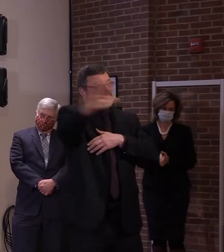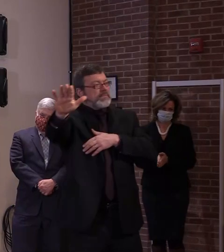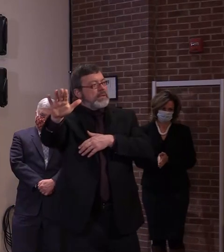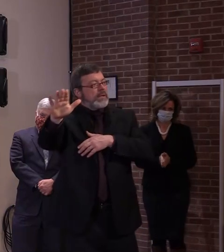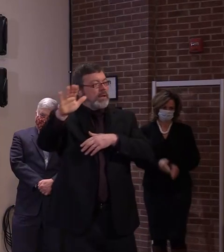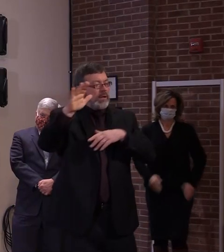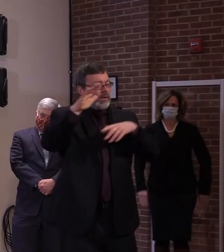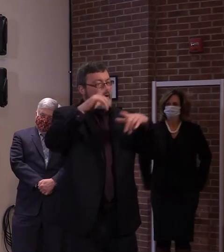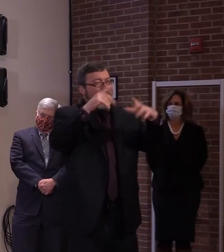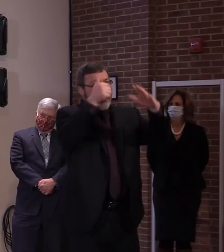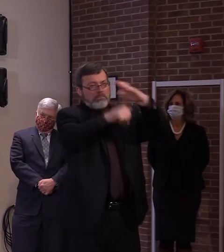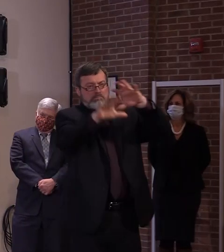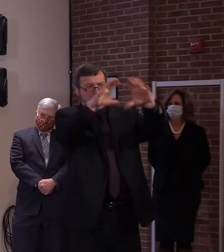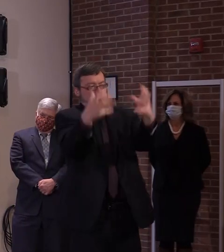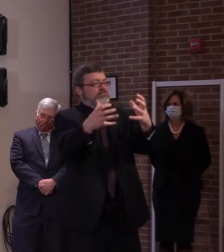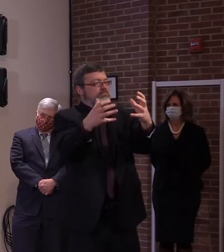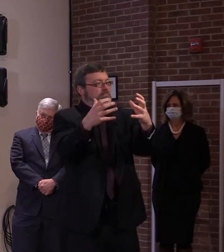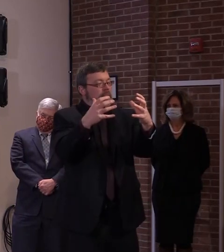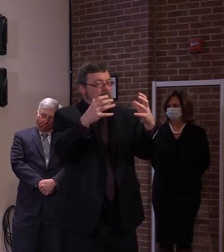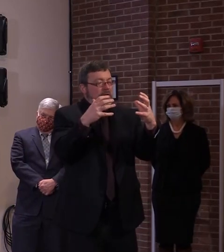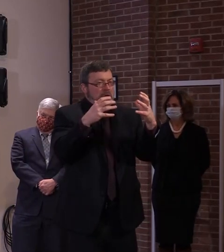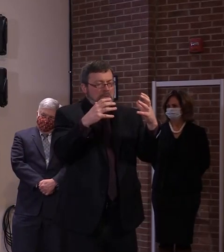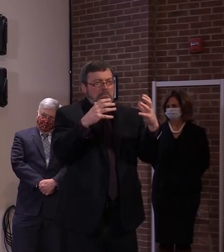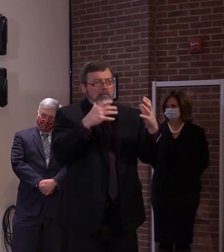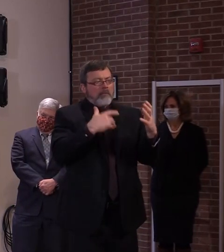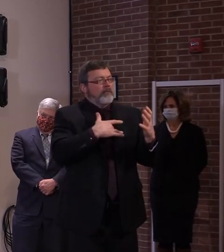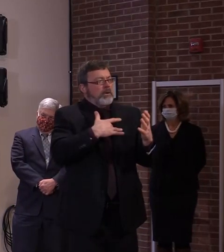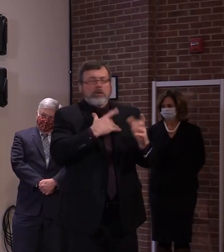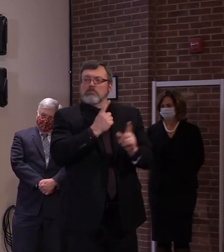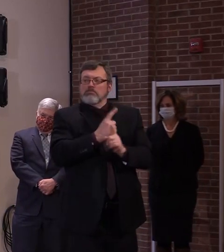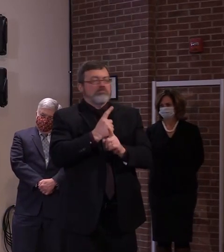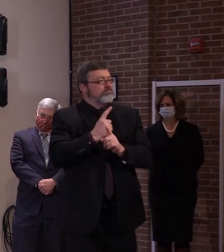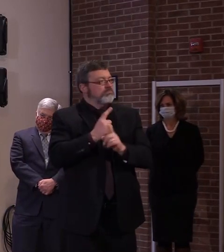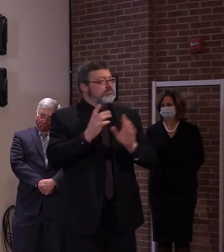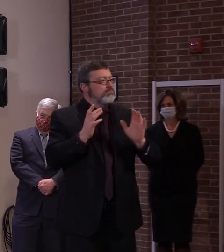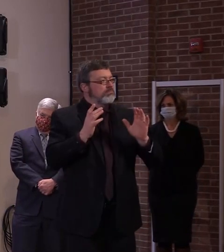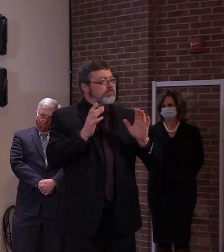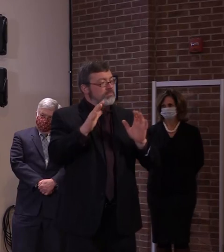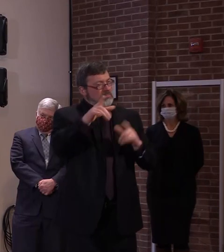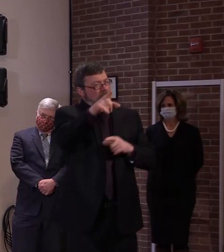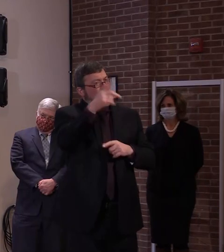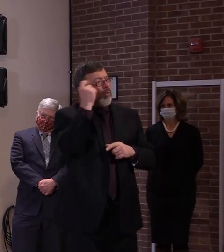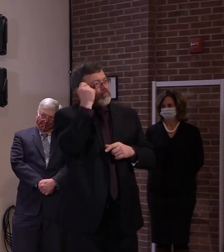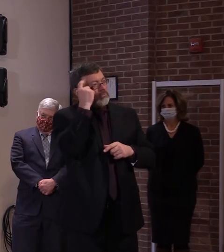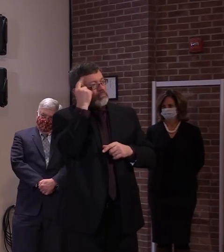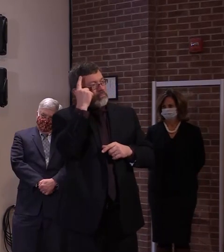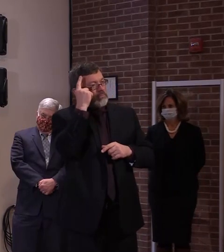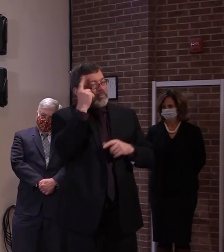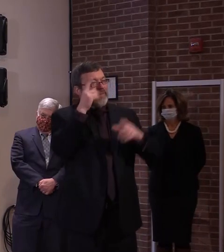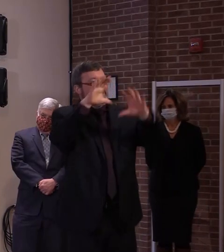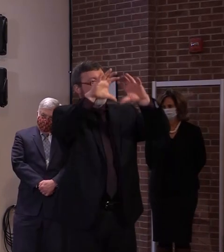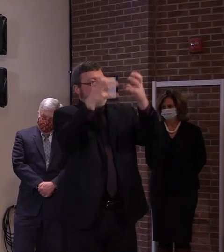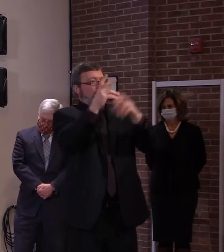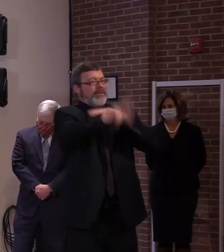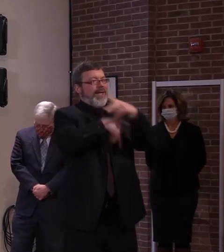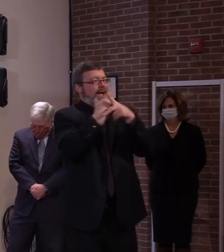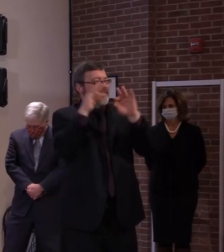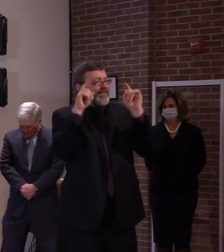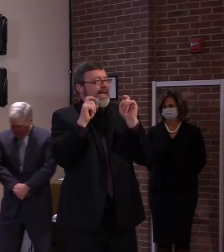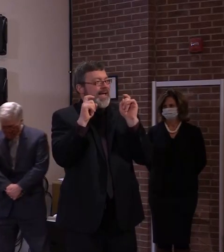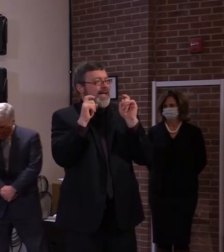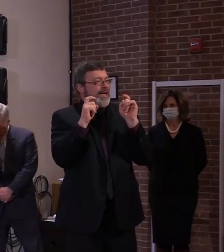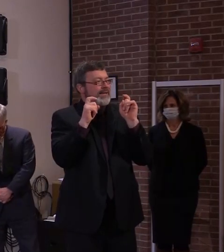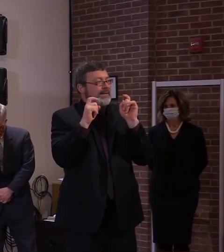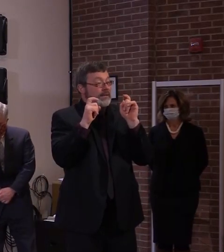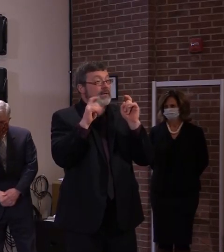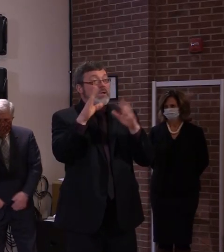of nucleic acid amplification. So that's important, because it differentiates it from the antigen tests, which are just